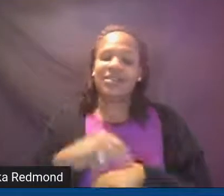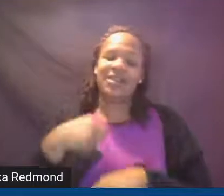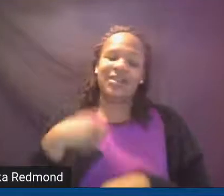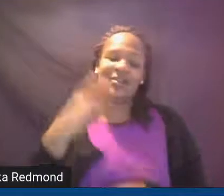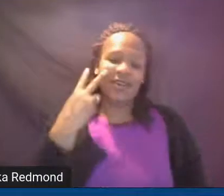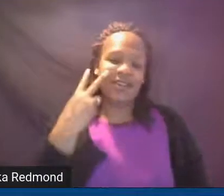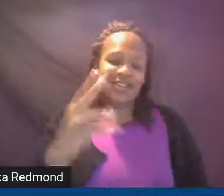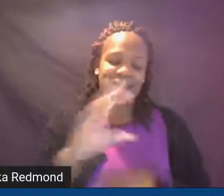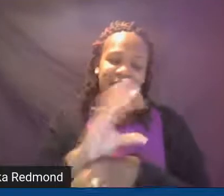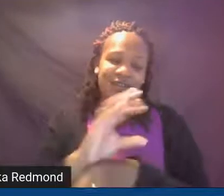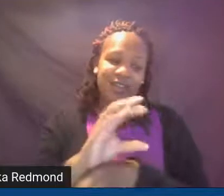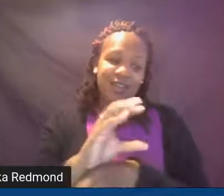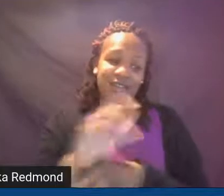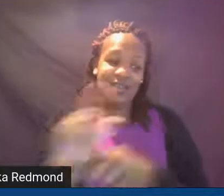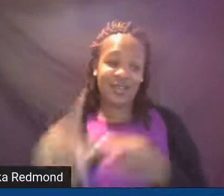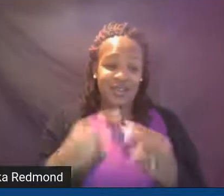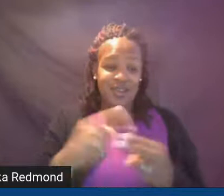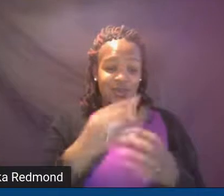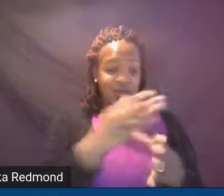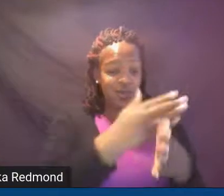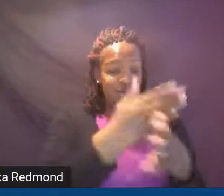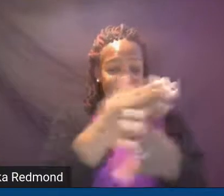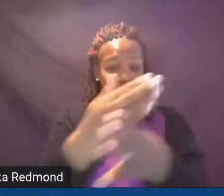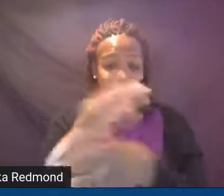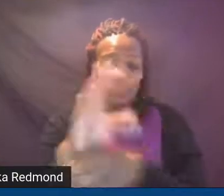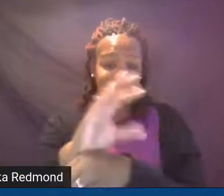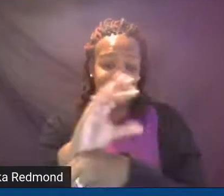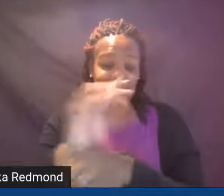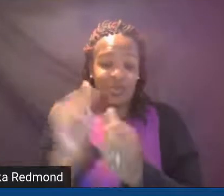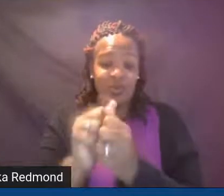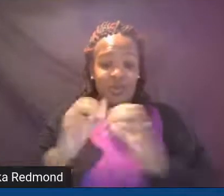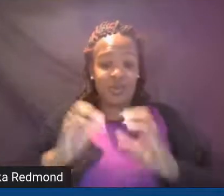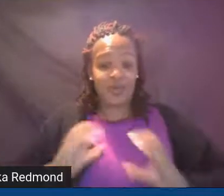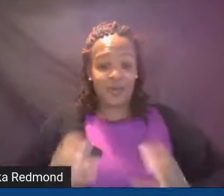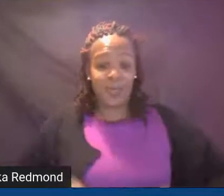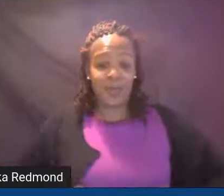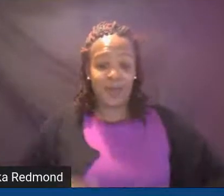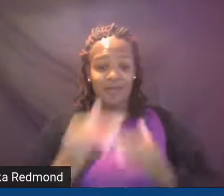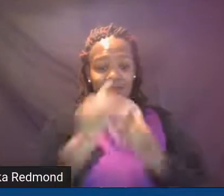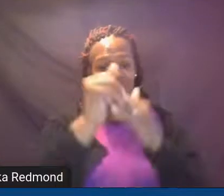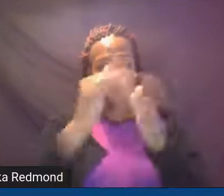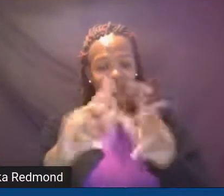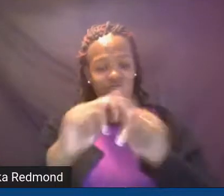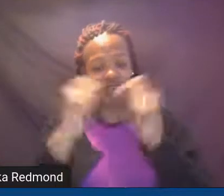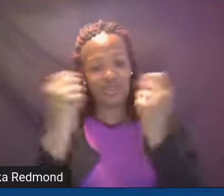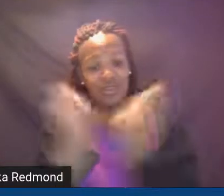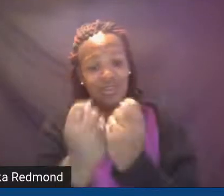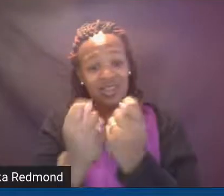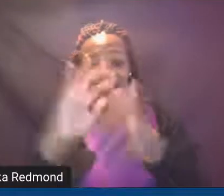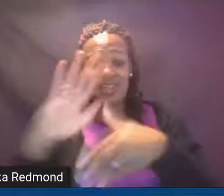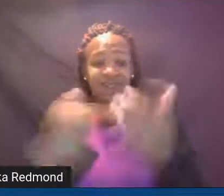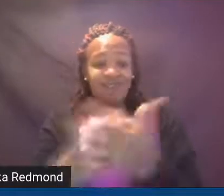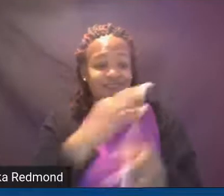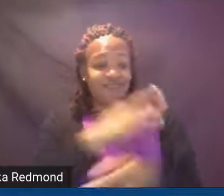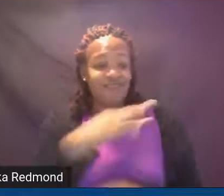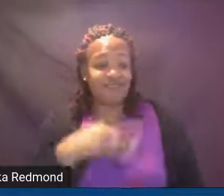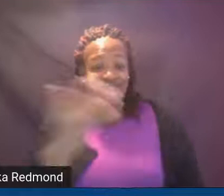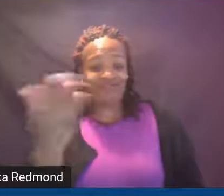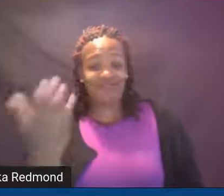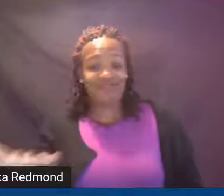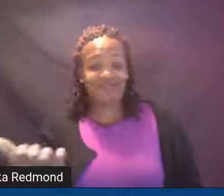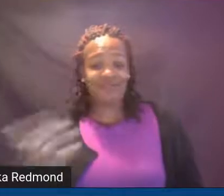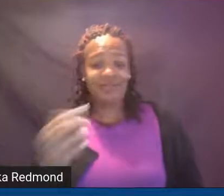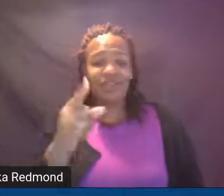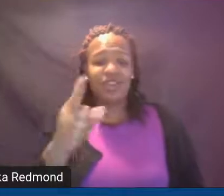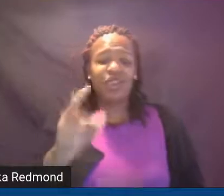this video with our customer, the leadership team and pretty much all the attendees, they literally just, because you, as you said, you